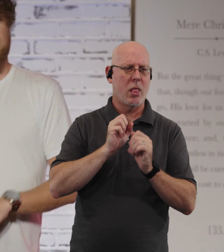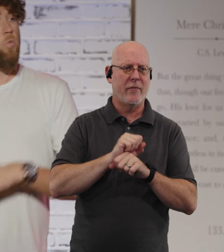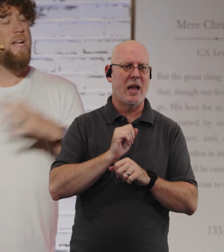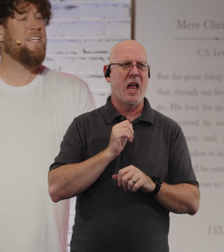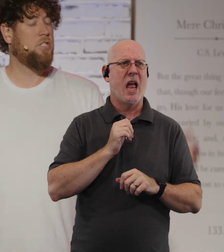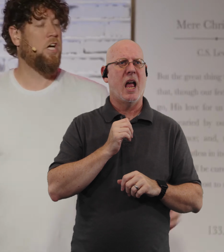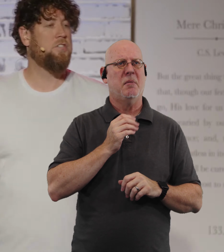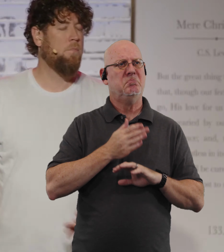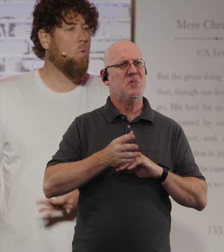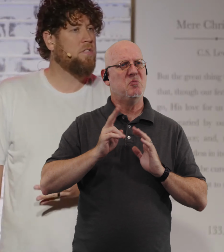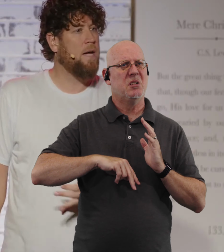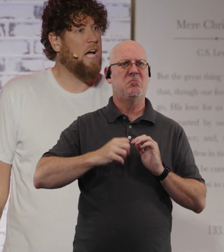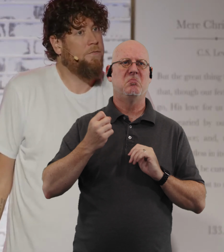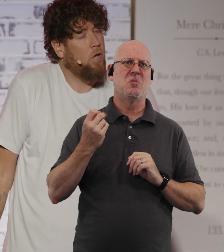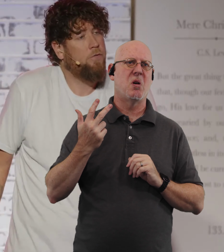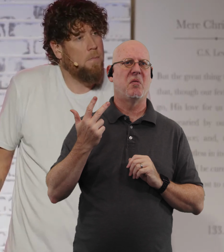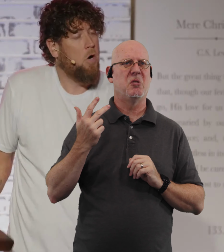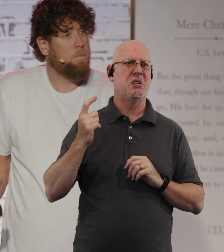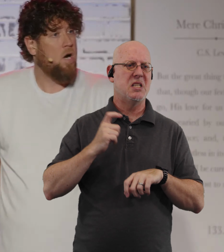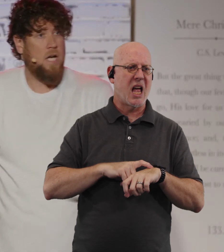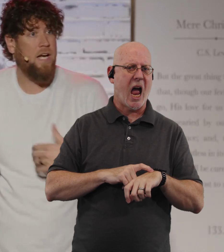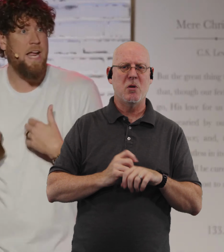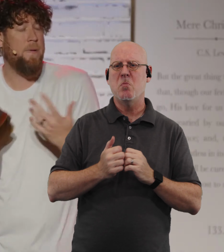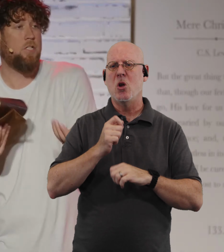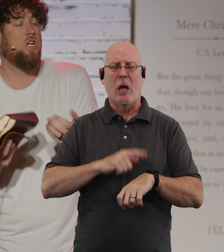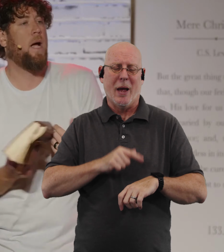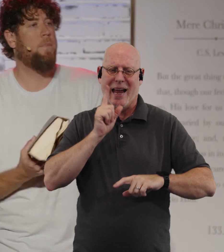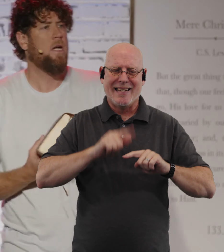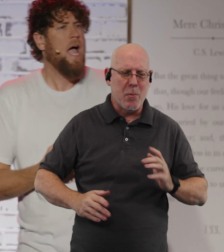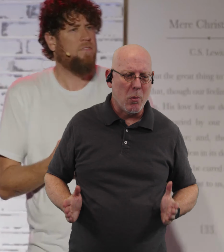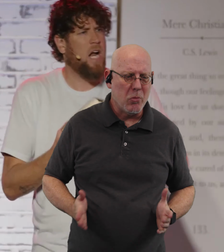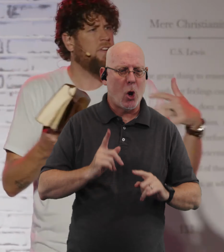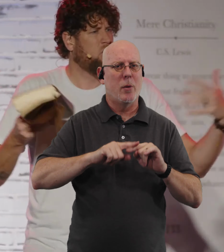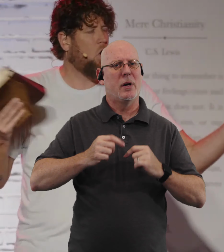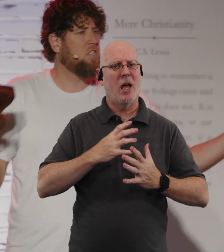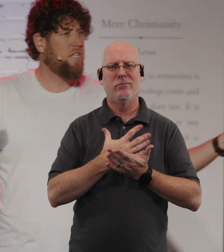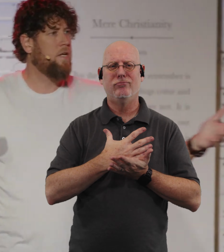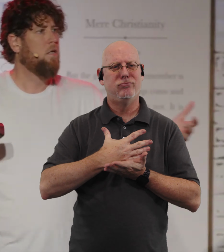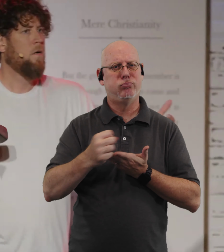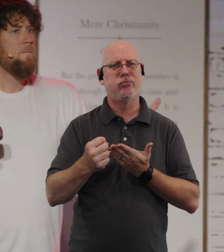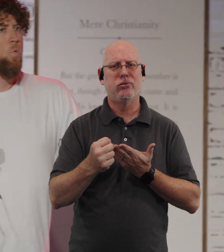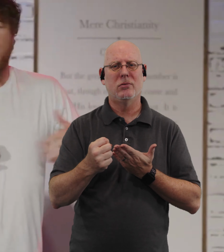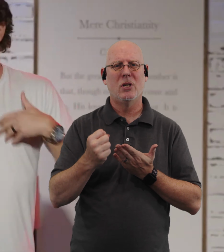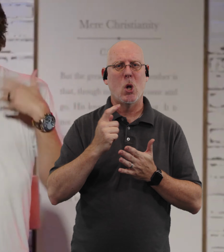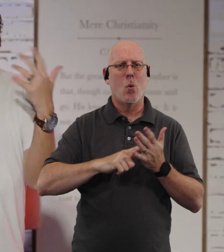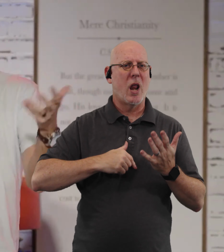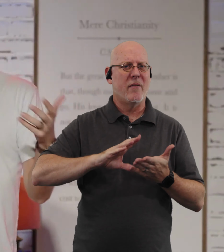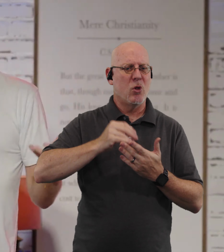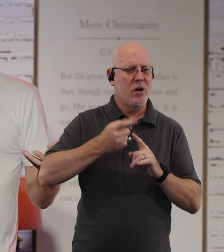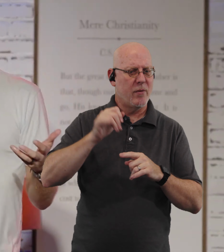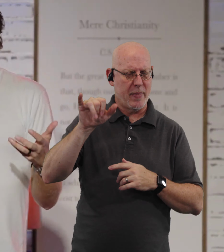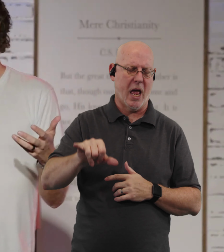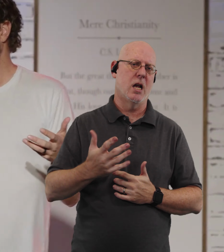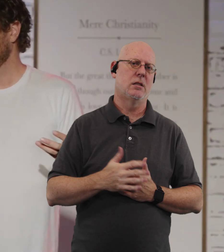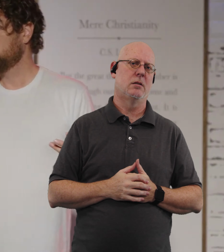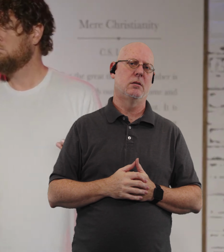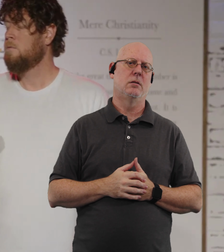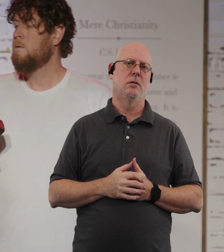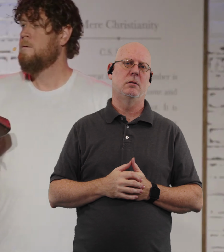But after reading this a dozen or more times, I feel like for the most part, not that I can't be encouraged by it, but I've kind of exhausted what I've learned from it.